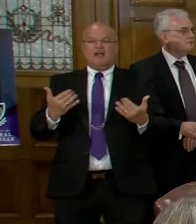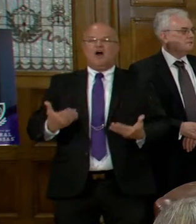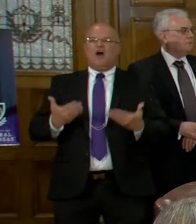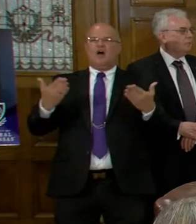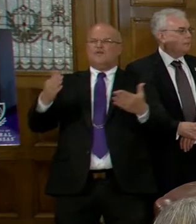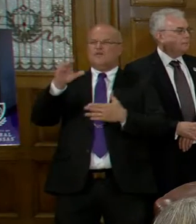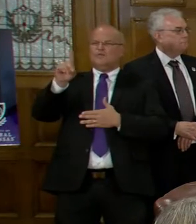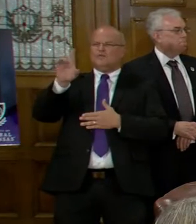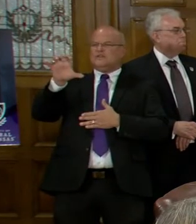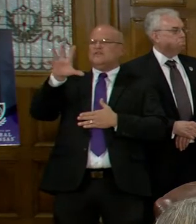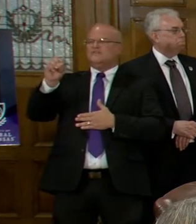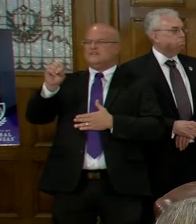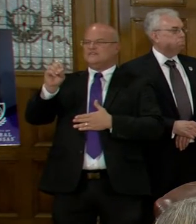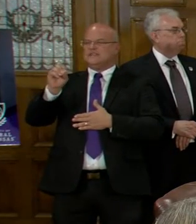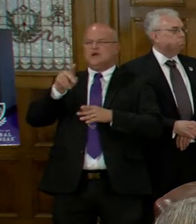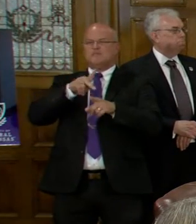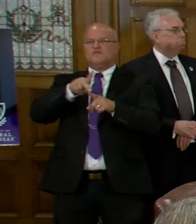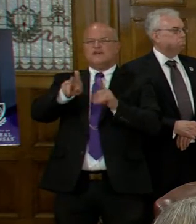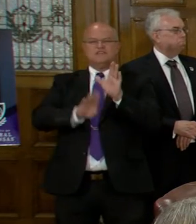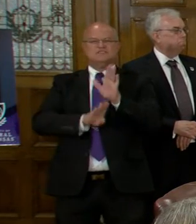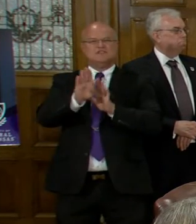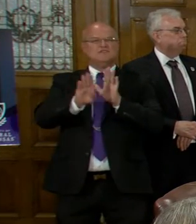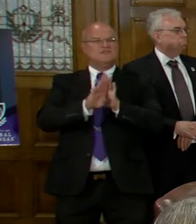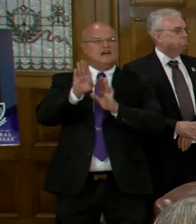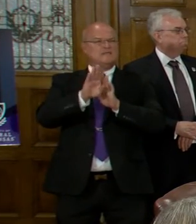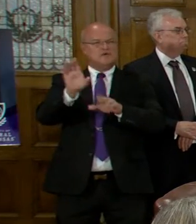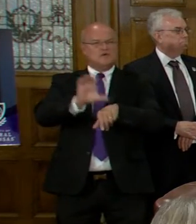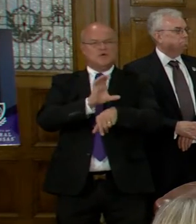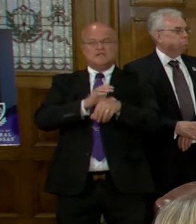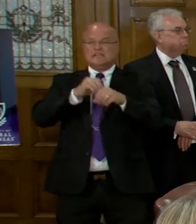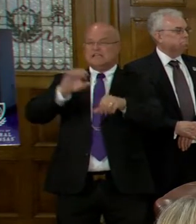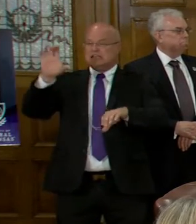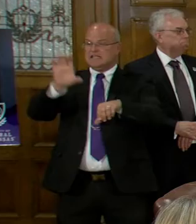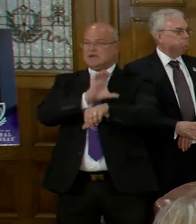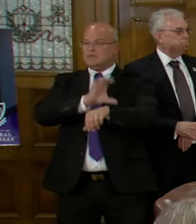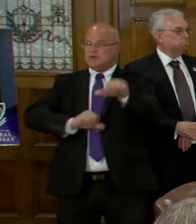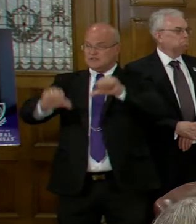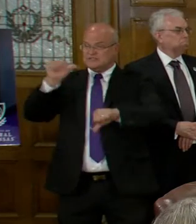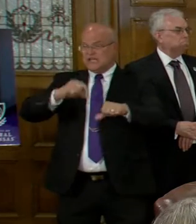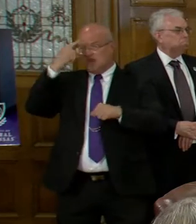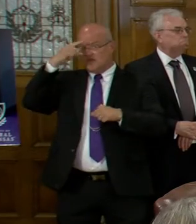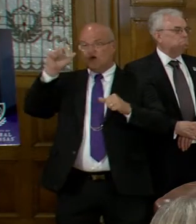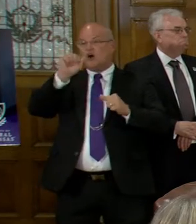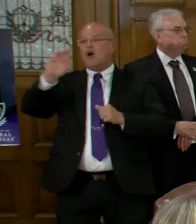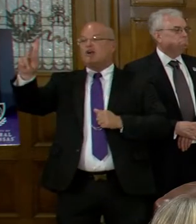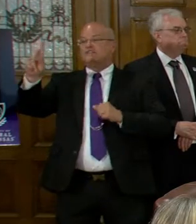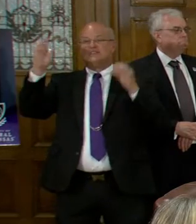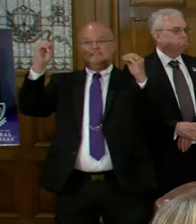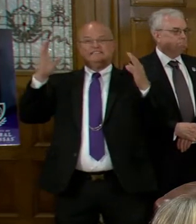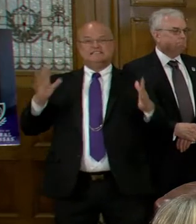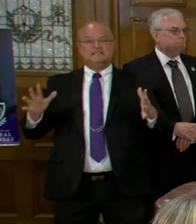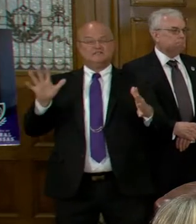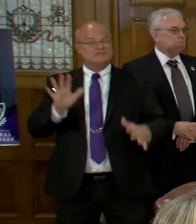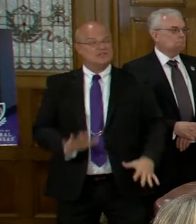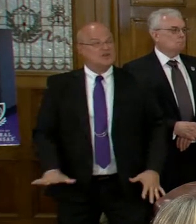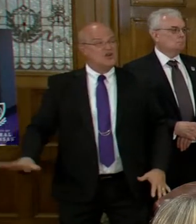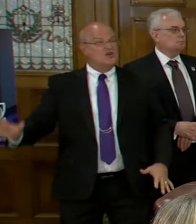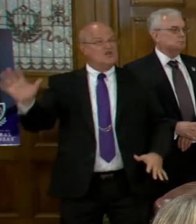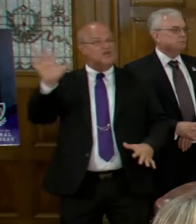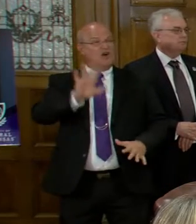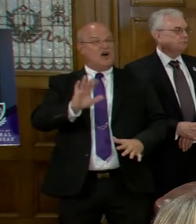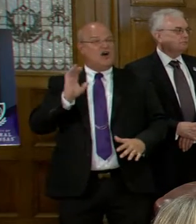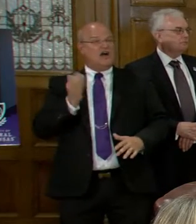150 professional development courses in computer science to Arkansas teachers. And overall,